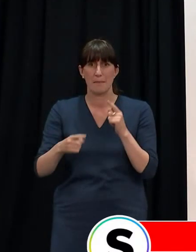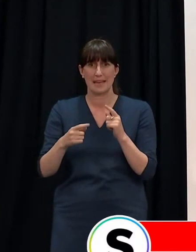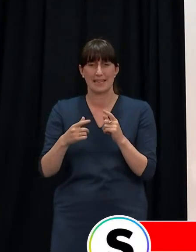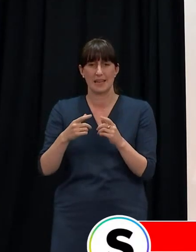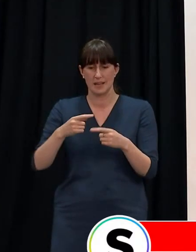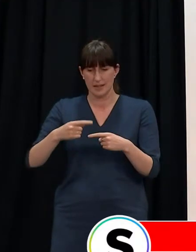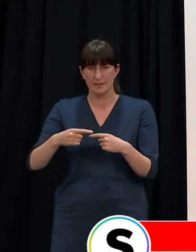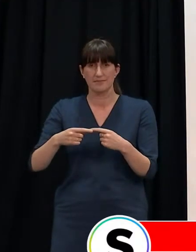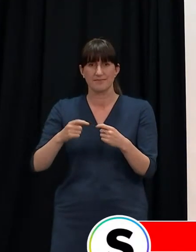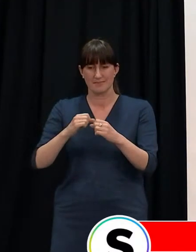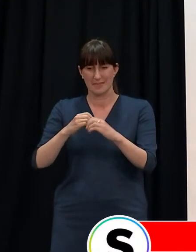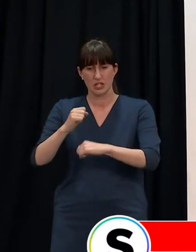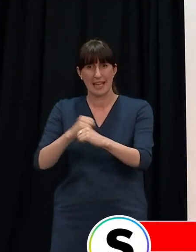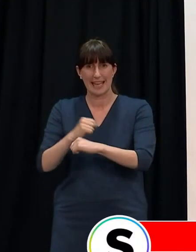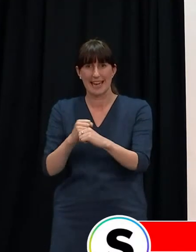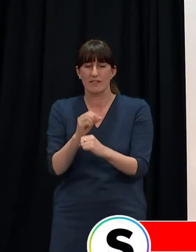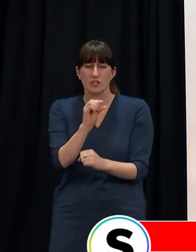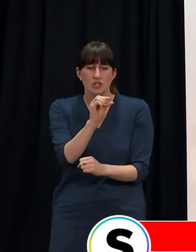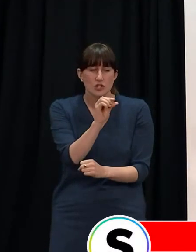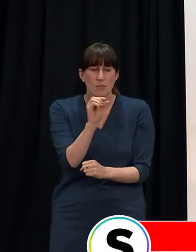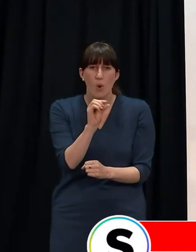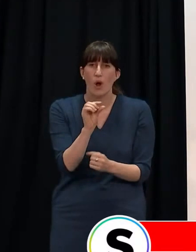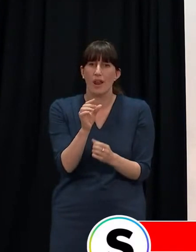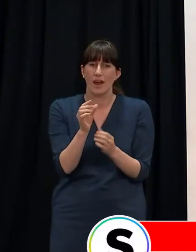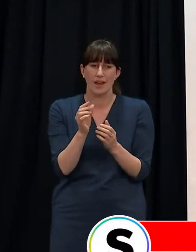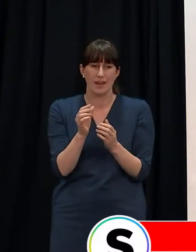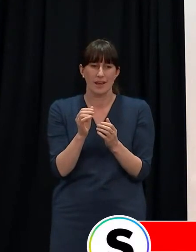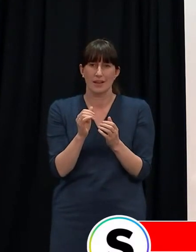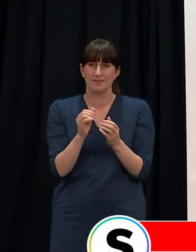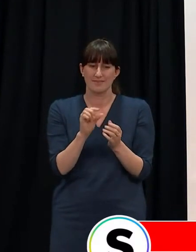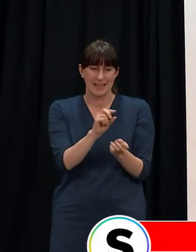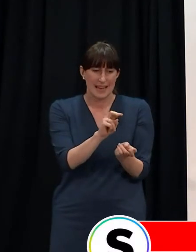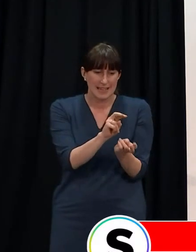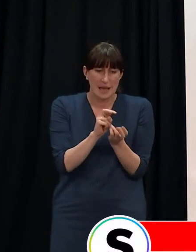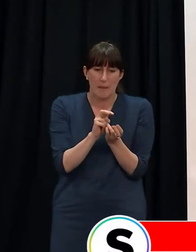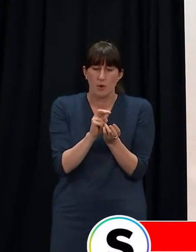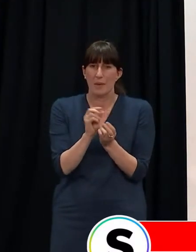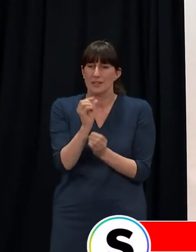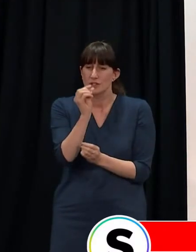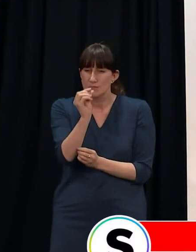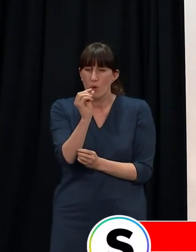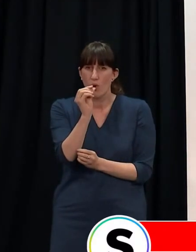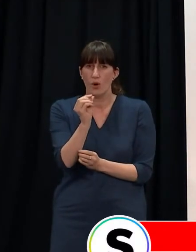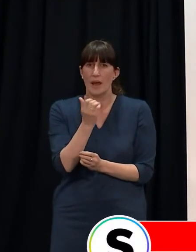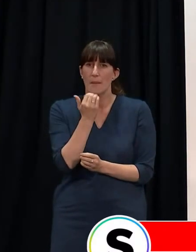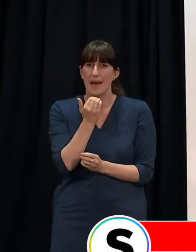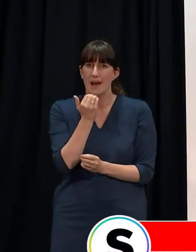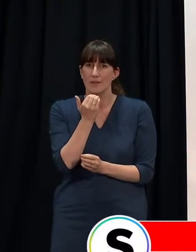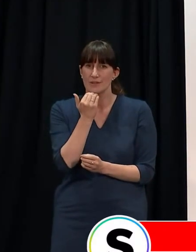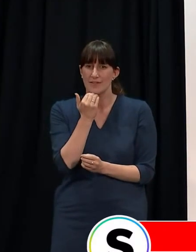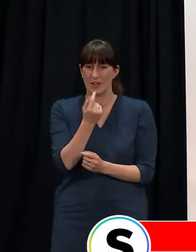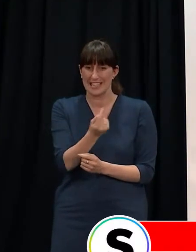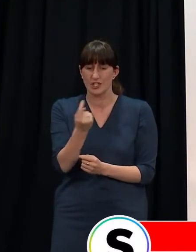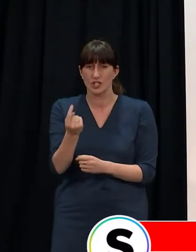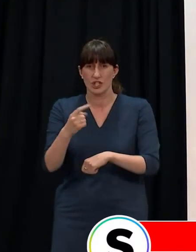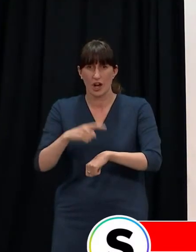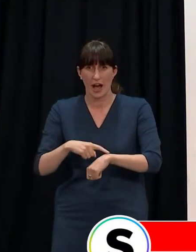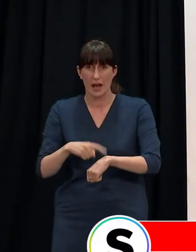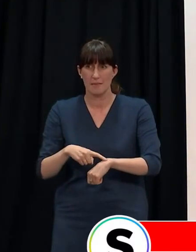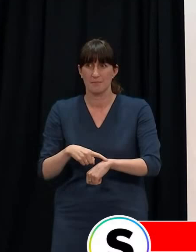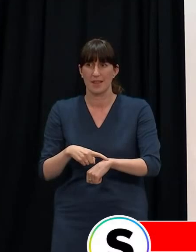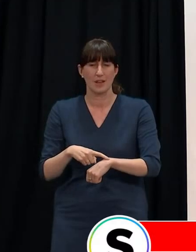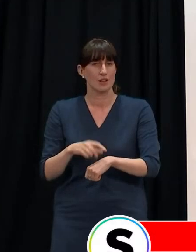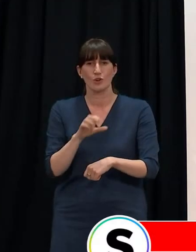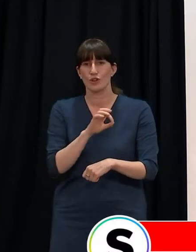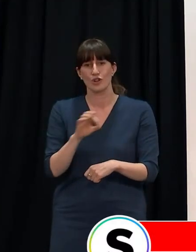small number of samples at one time. So it's not a rapid, voluminous sort of a way to get rapid